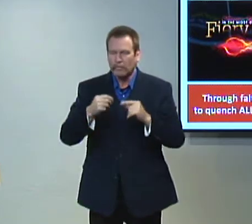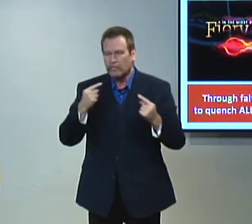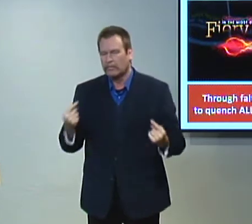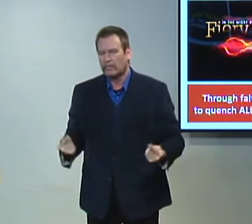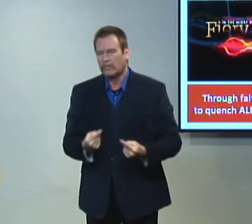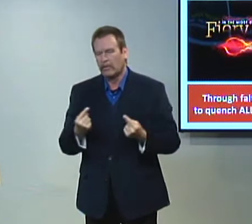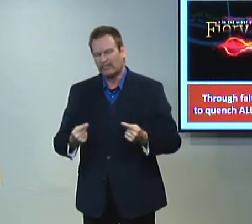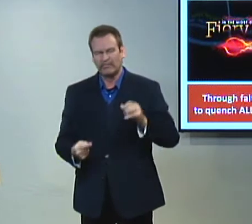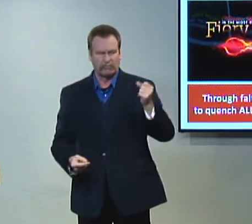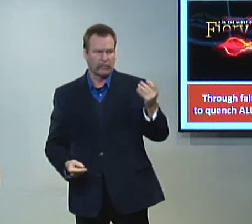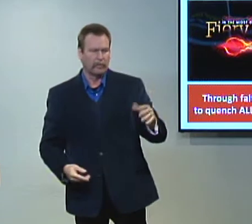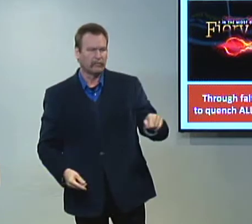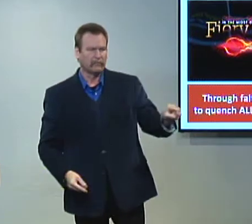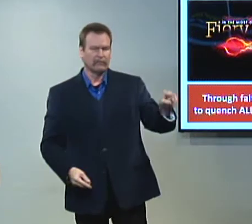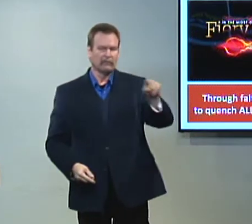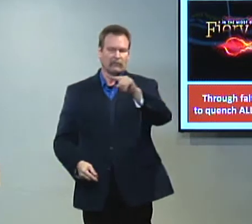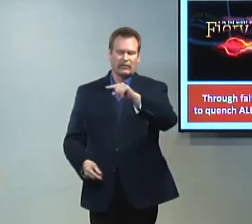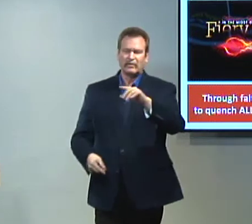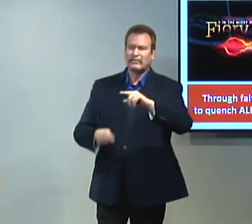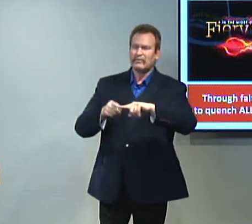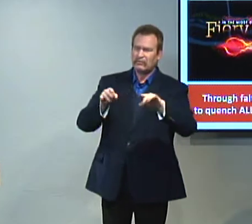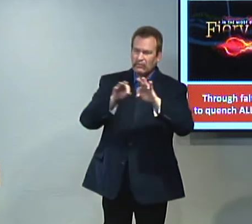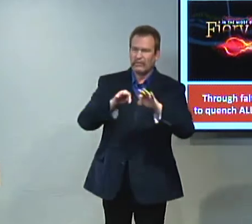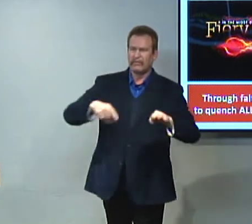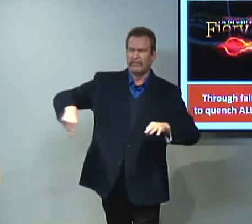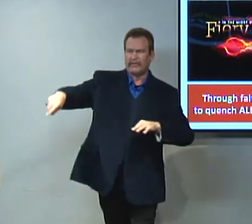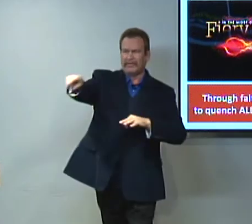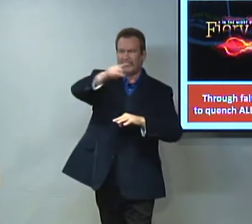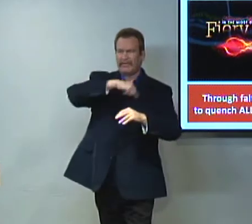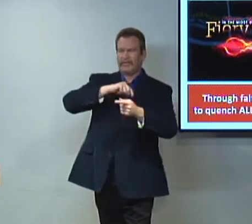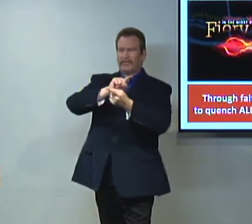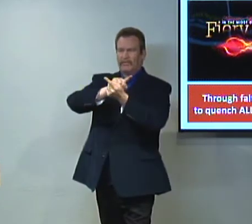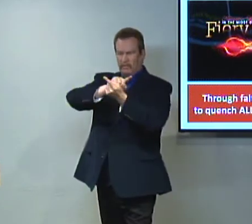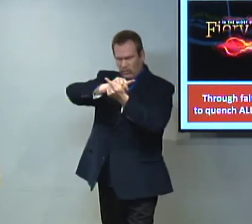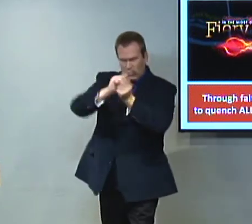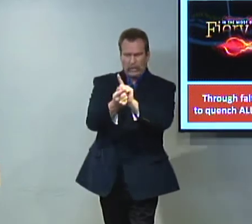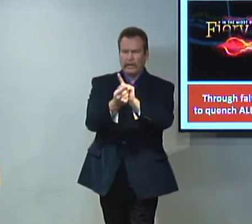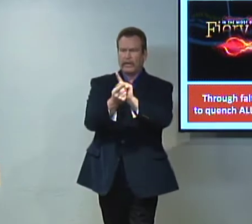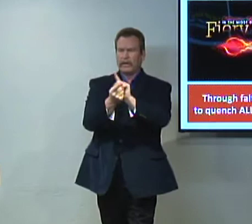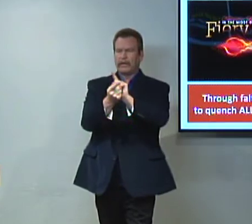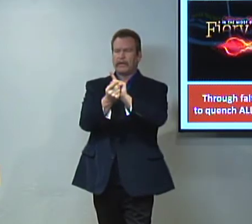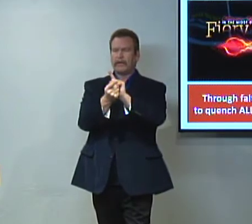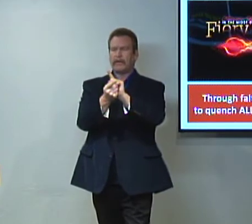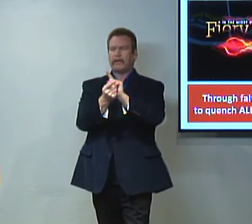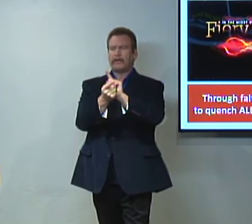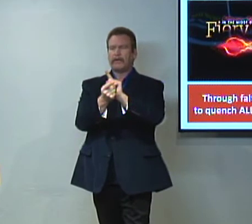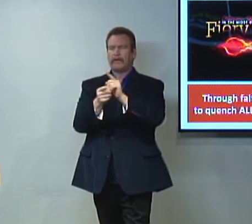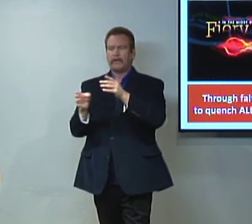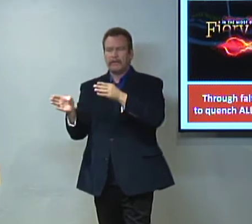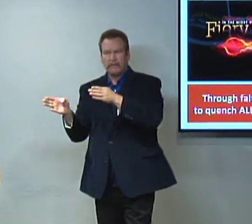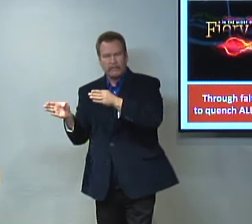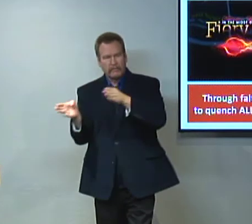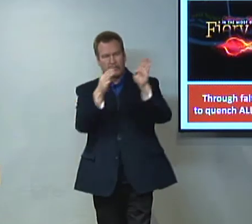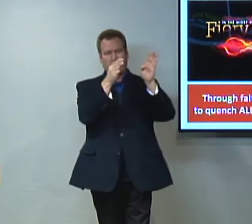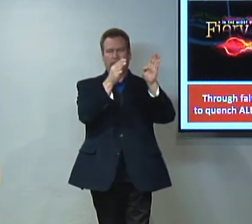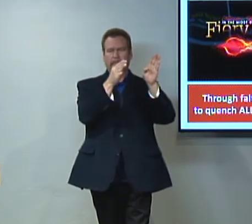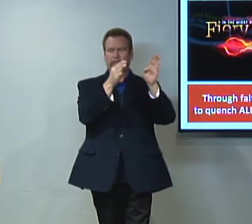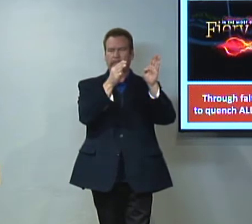And many Christians fall again into sin. So it's very important that we remember to